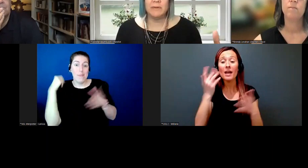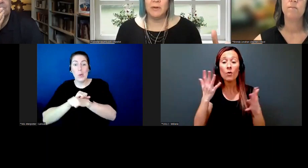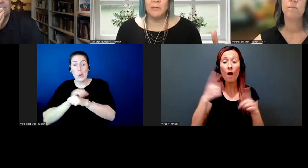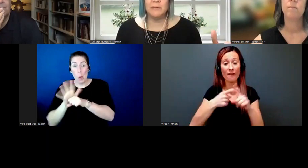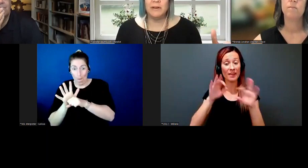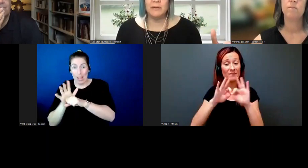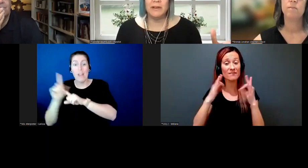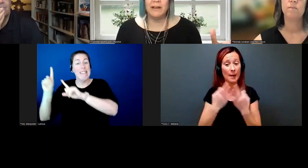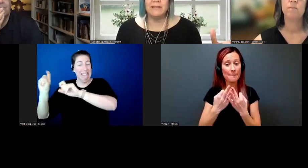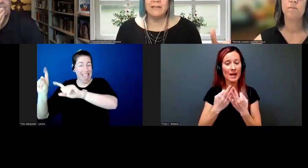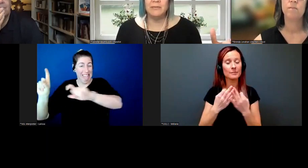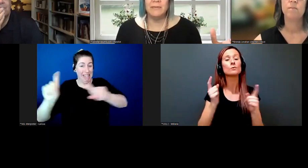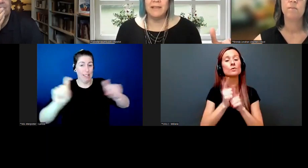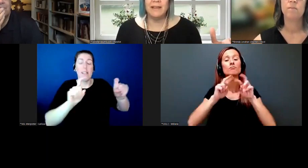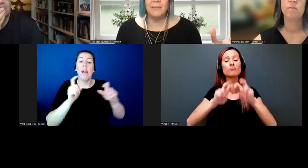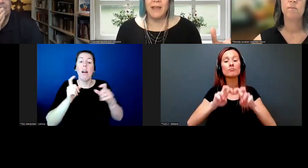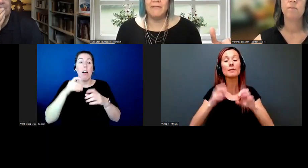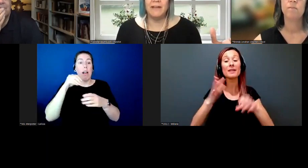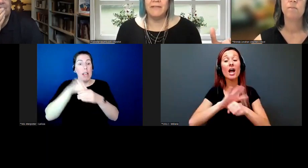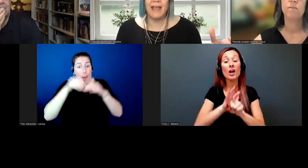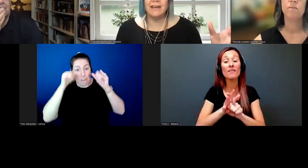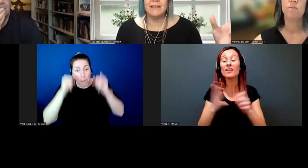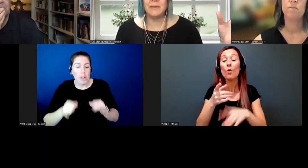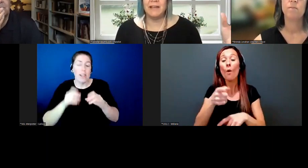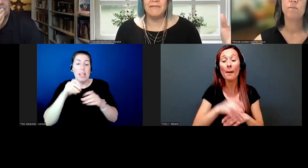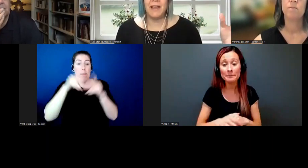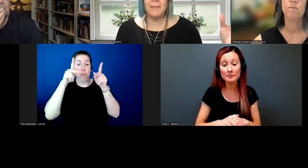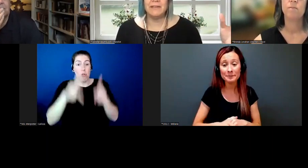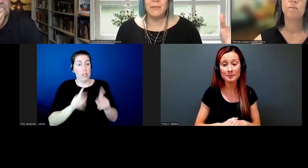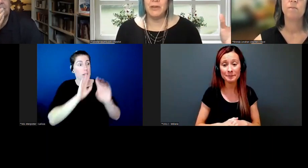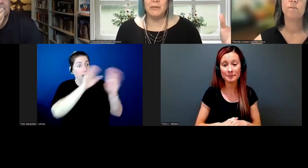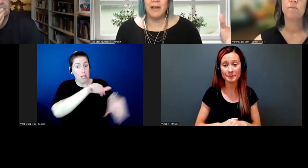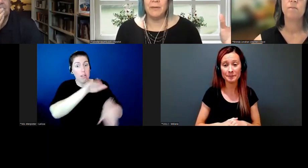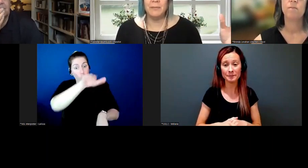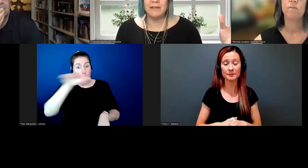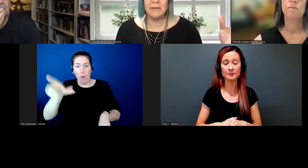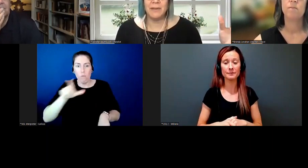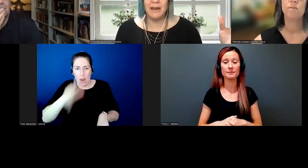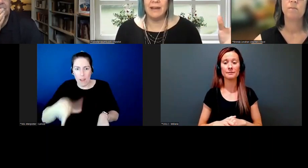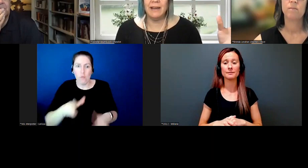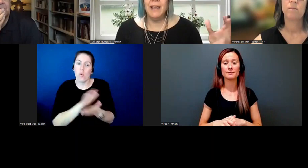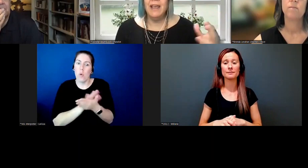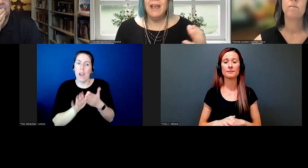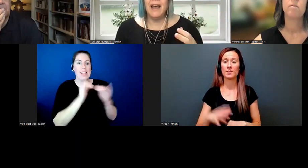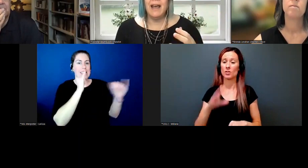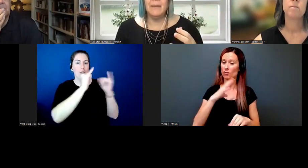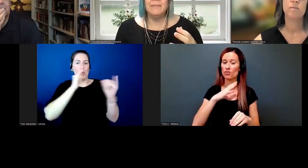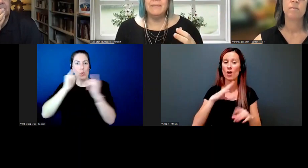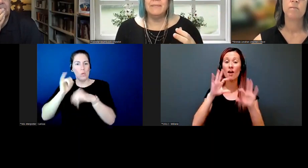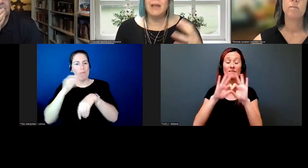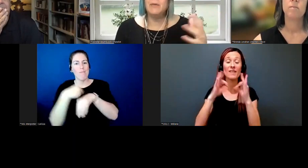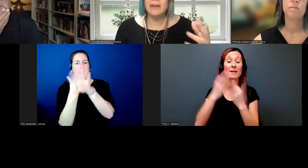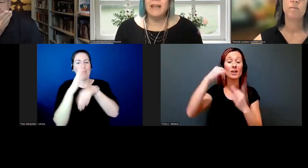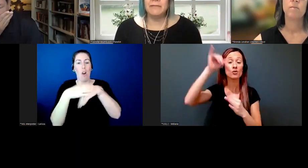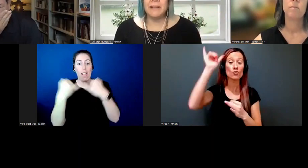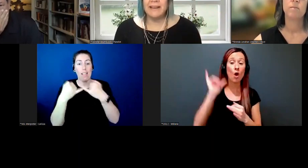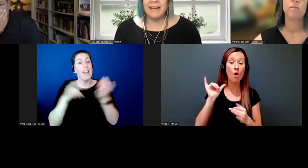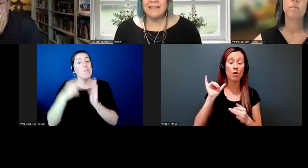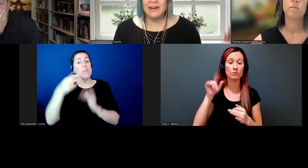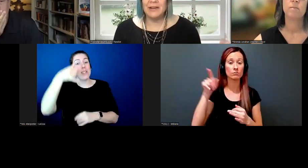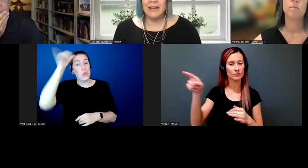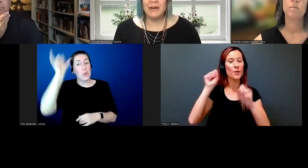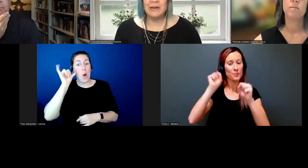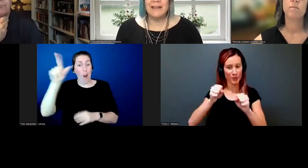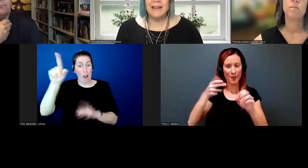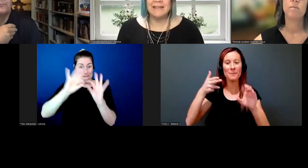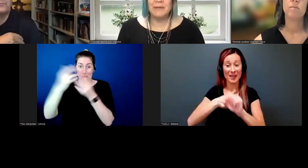people's homes, we're doing it on Zoom. And I think a benefit of that is we have families from the Yukon participating. That wouldn't have really